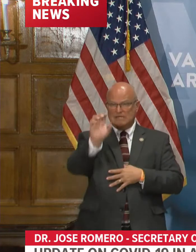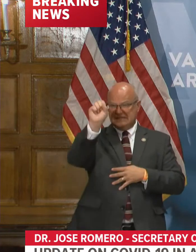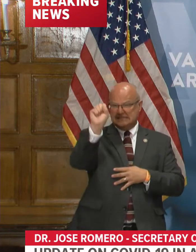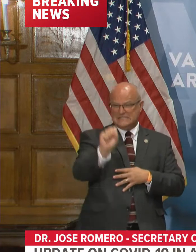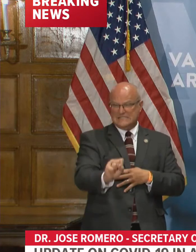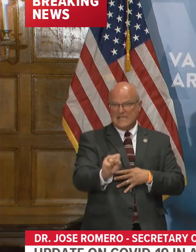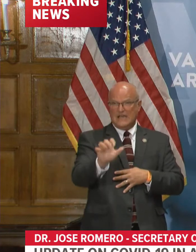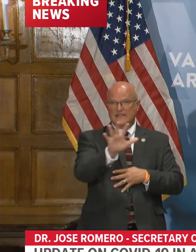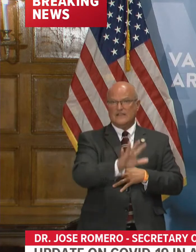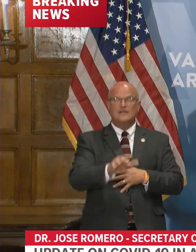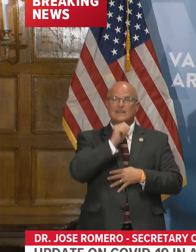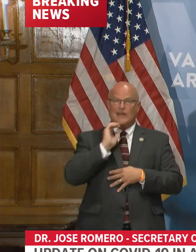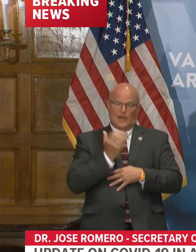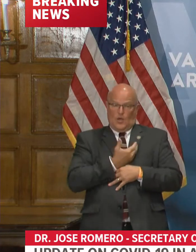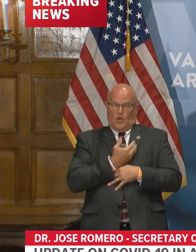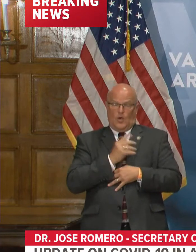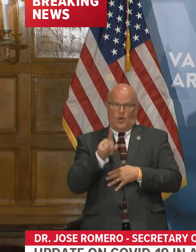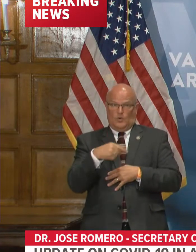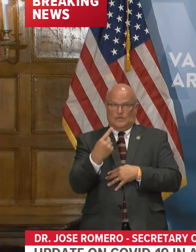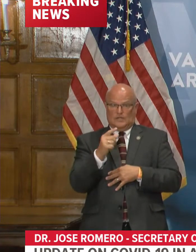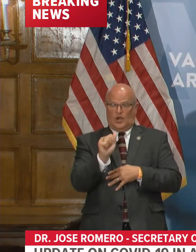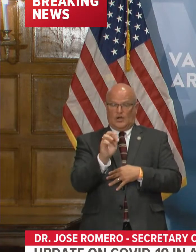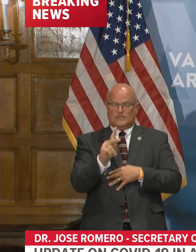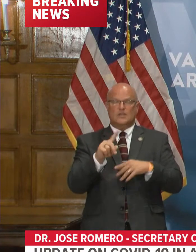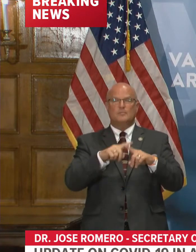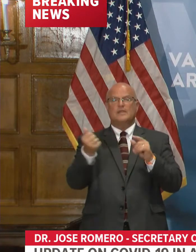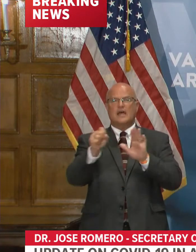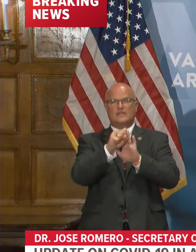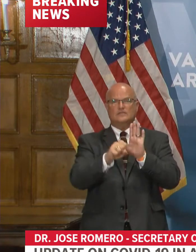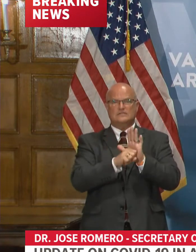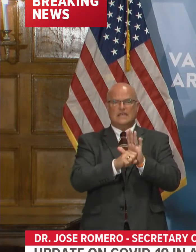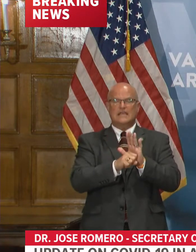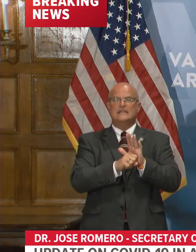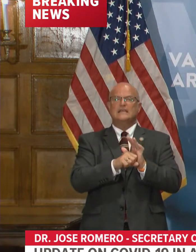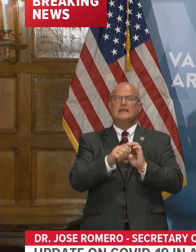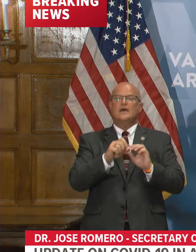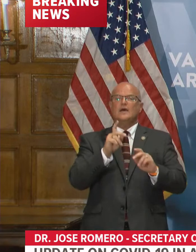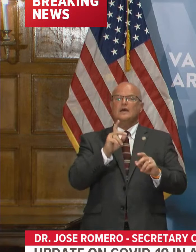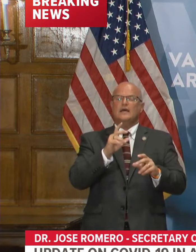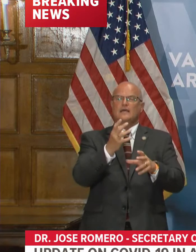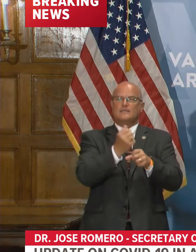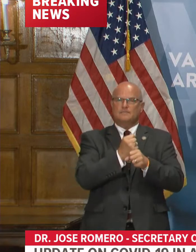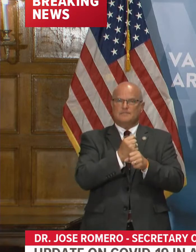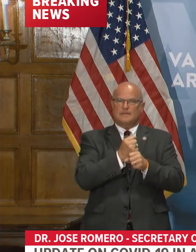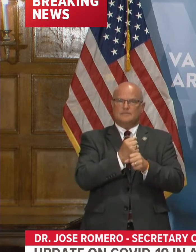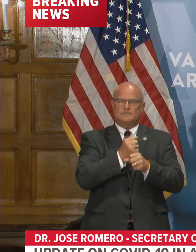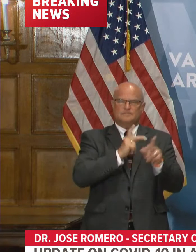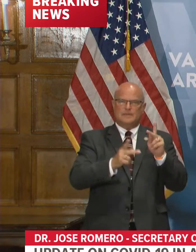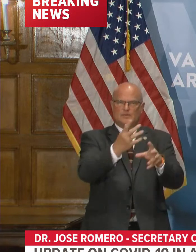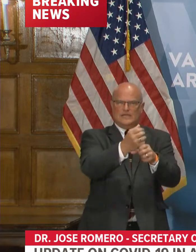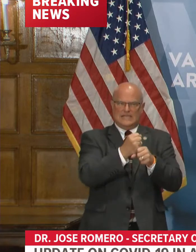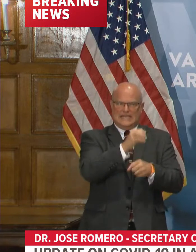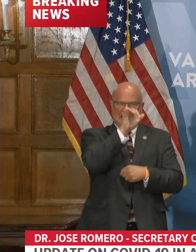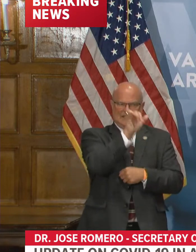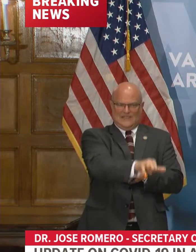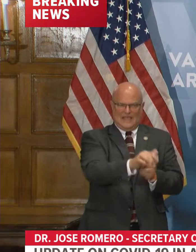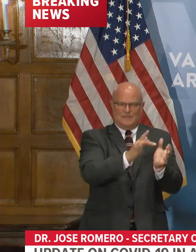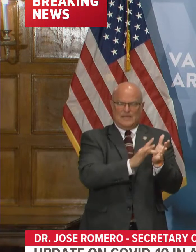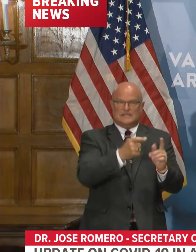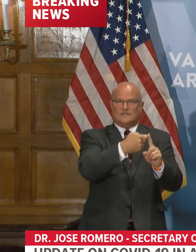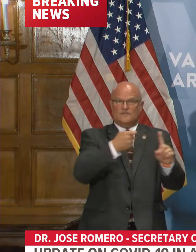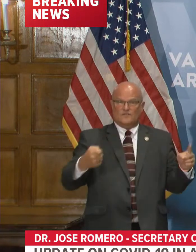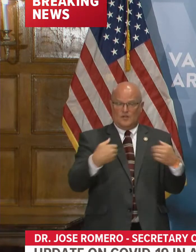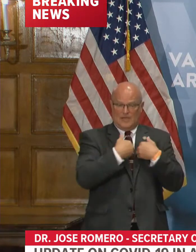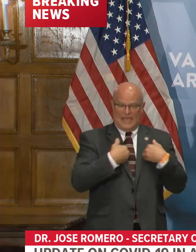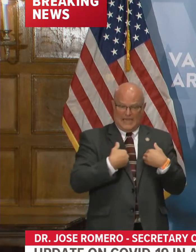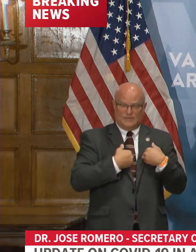South, not just our state, is that veterinary grade ivermectin is being taken by humans, and we're seeing increased numbers